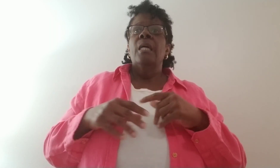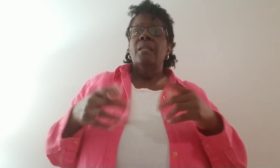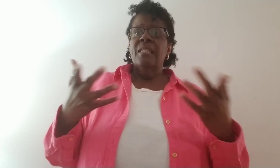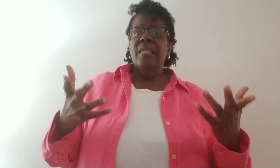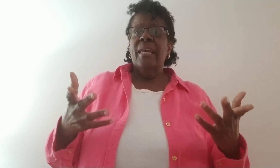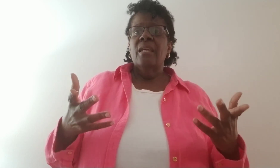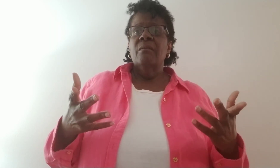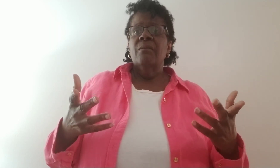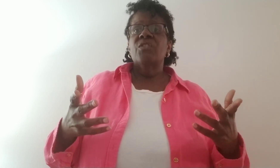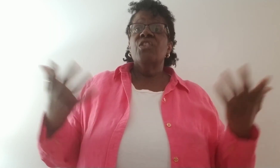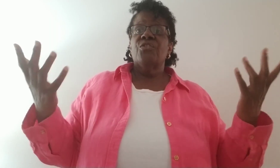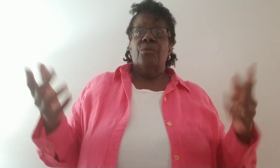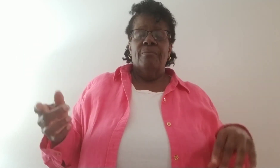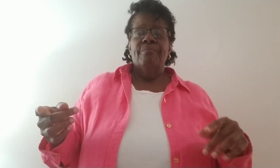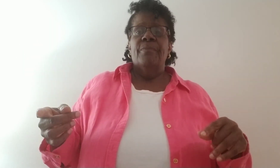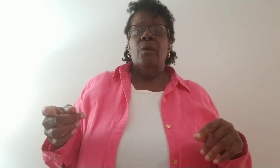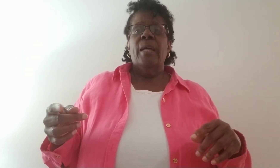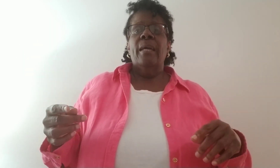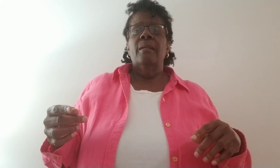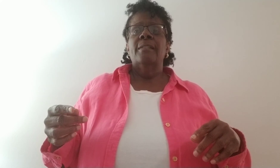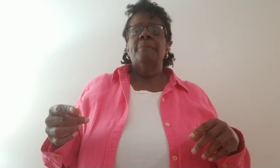let's say, sister, okay?